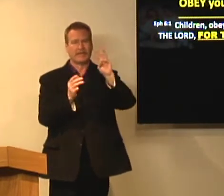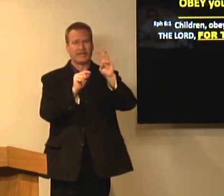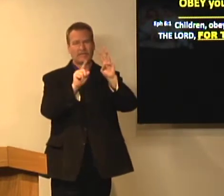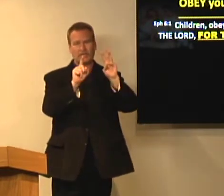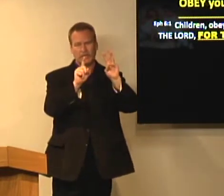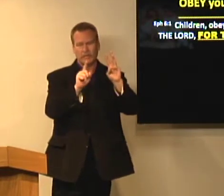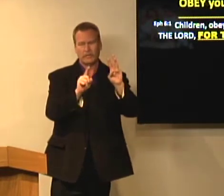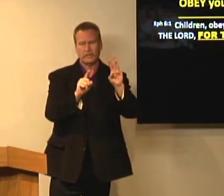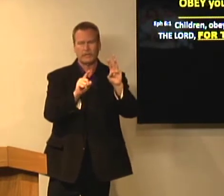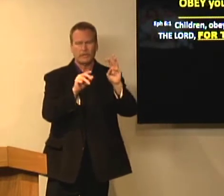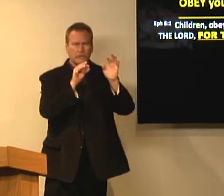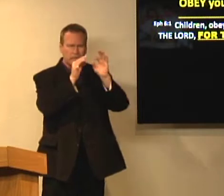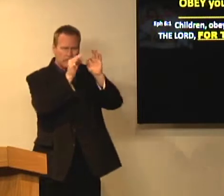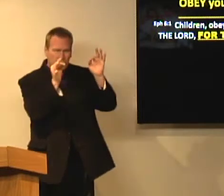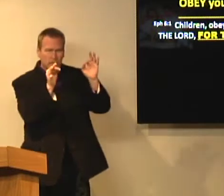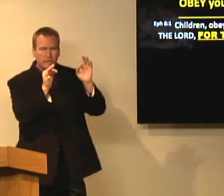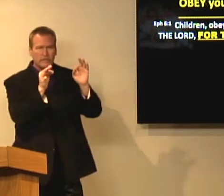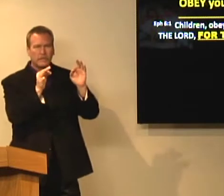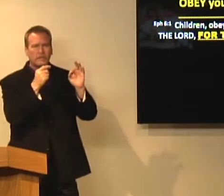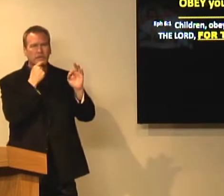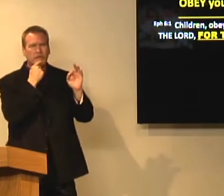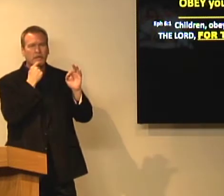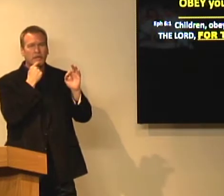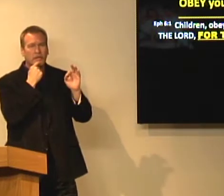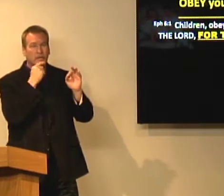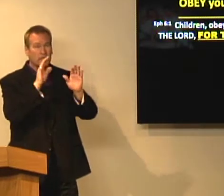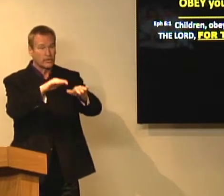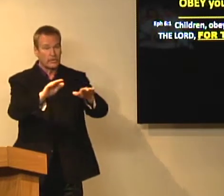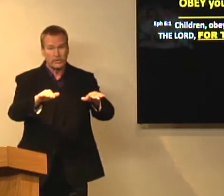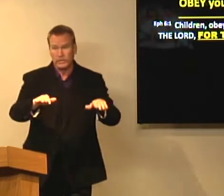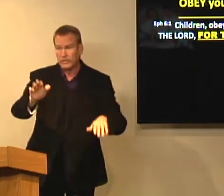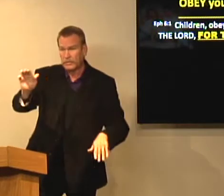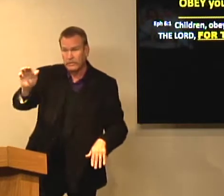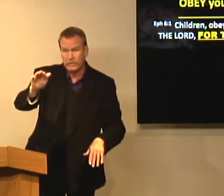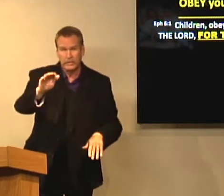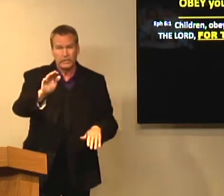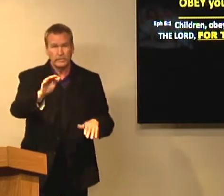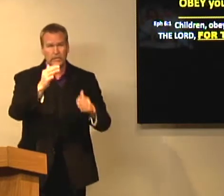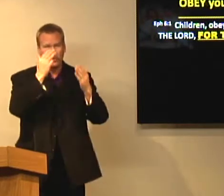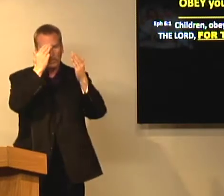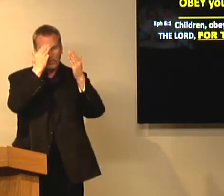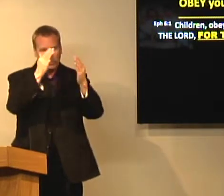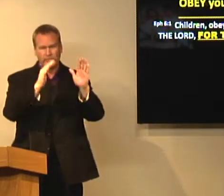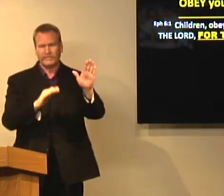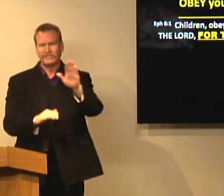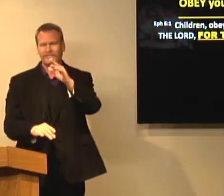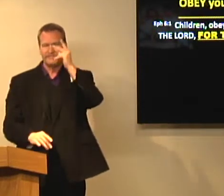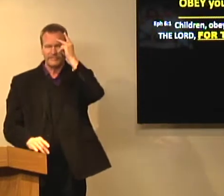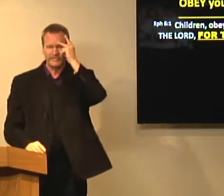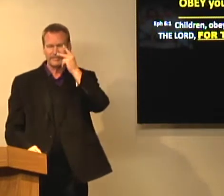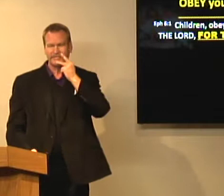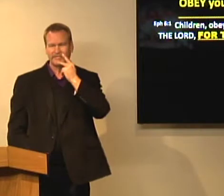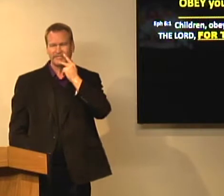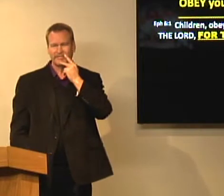In Ephesians chapter 6, verse 1, it reiterizes this point, and it says, children, obey